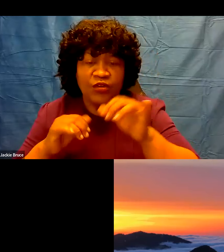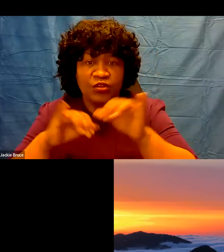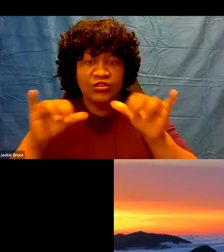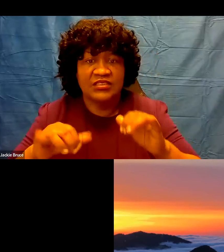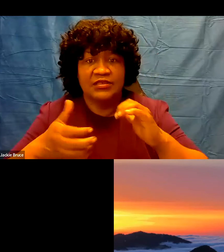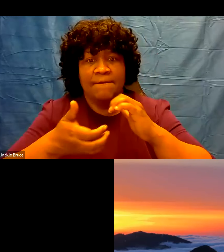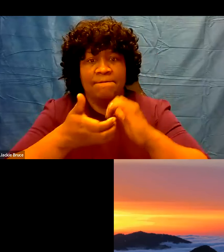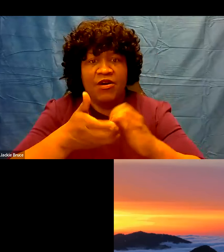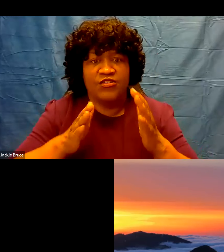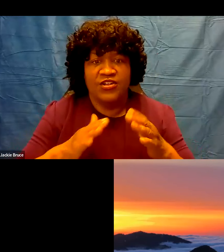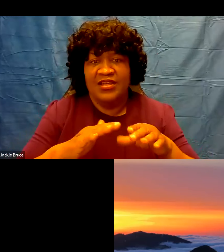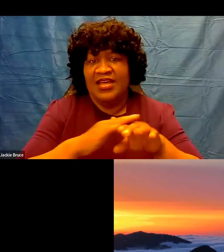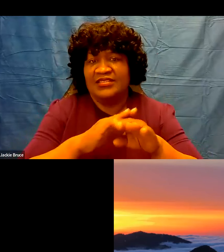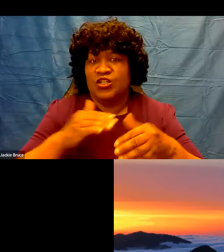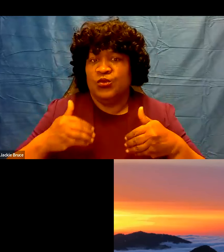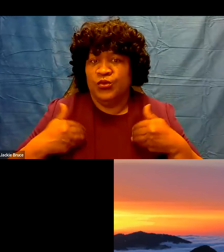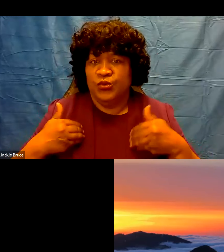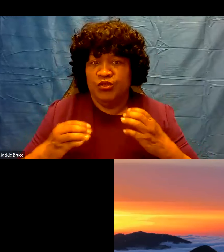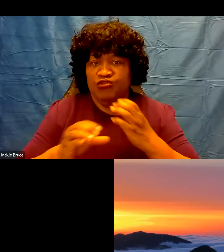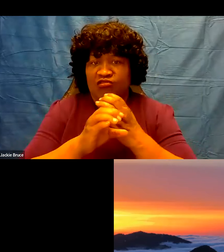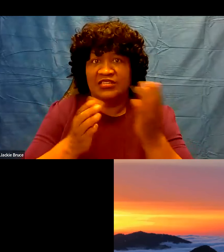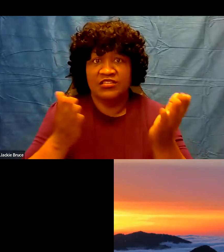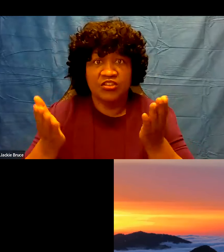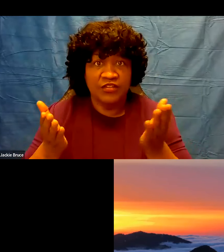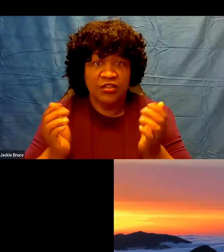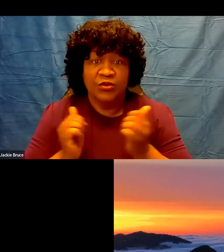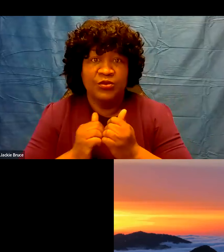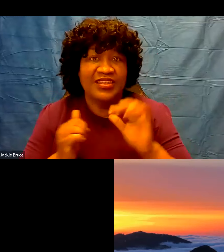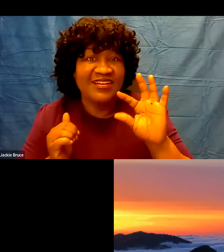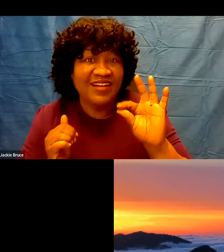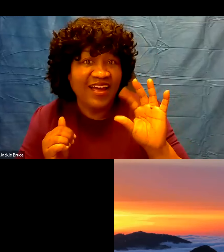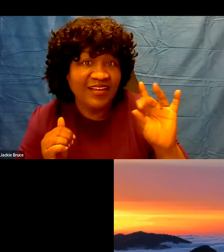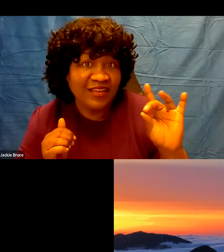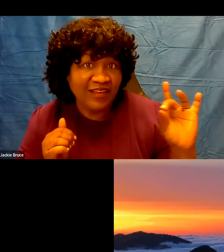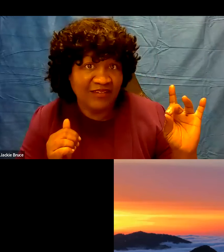partners access youth crisis services with 988?